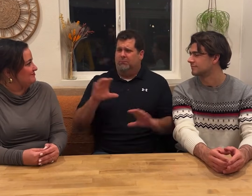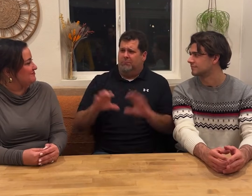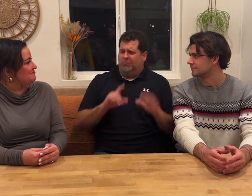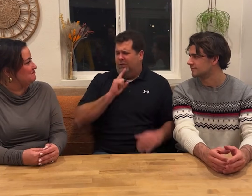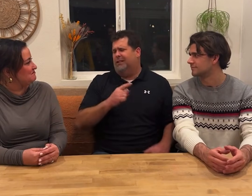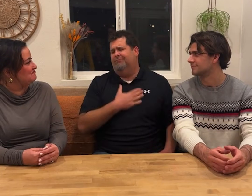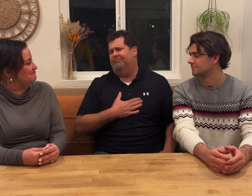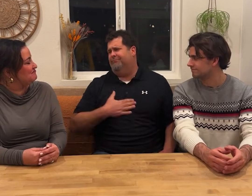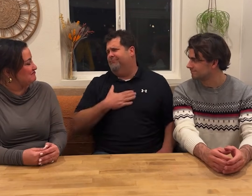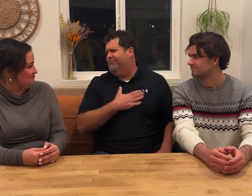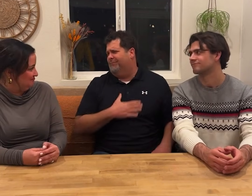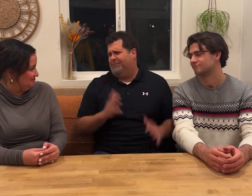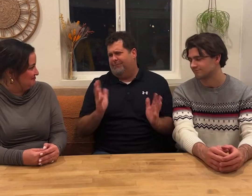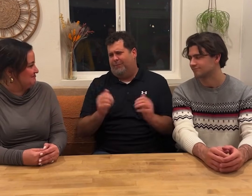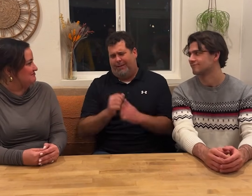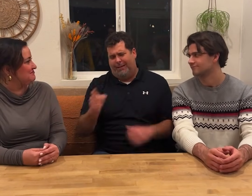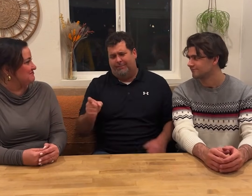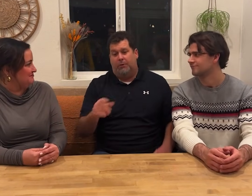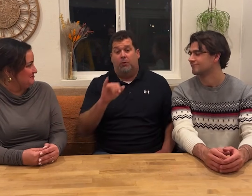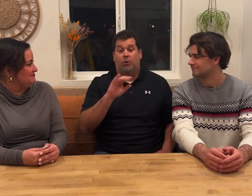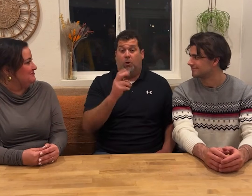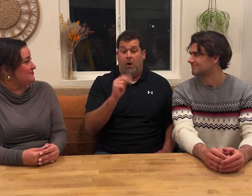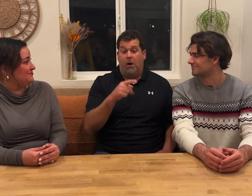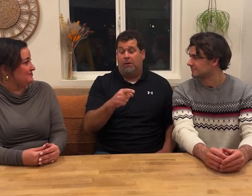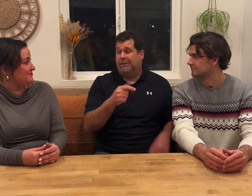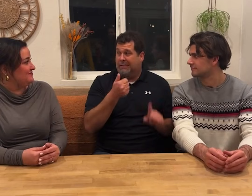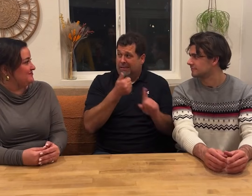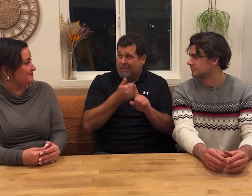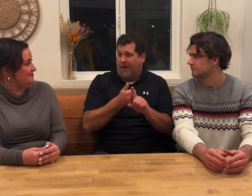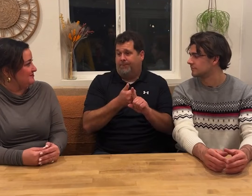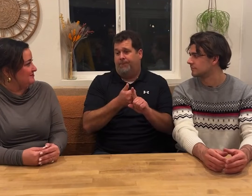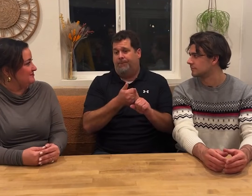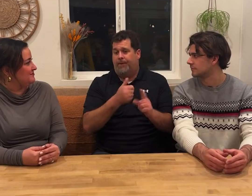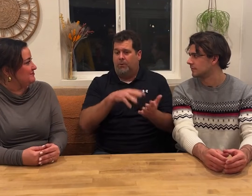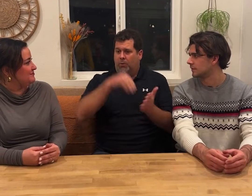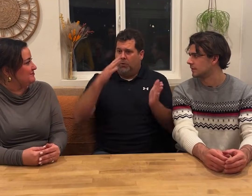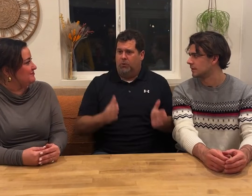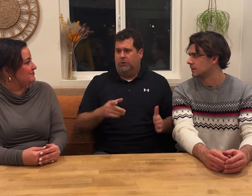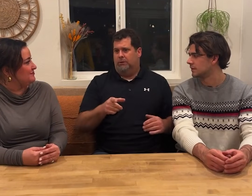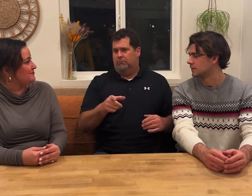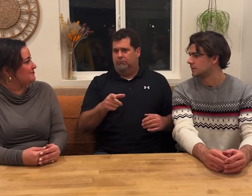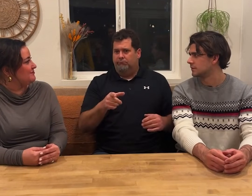an amazing person. I thoroughly enjoyed getting to know him. John, on the other hand,